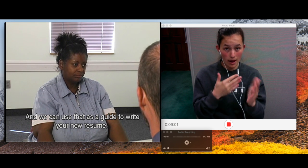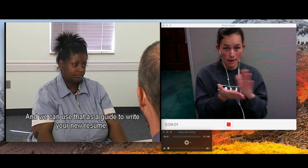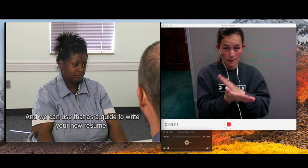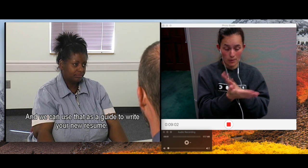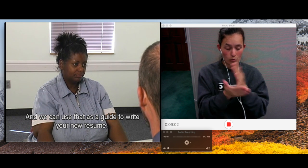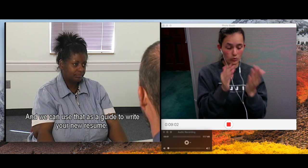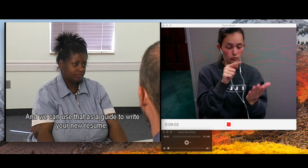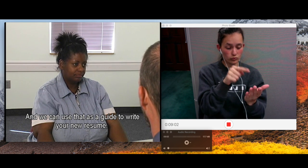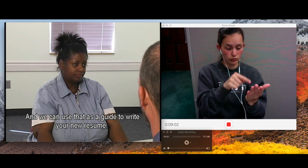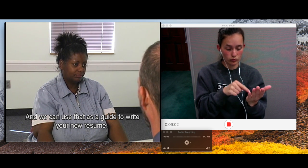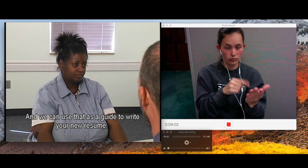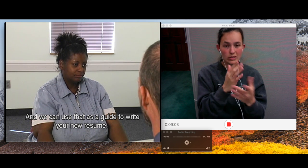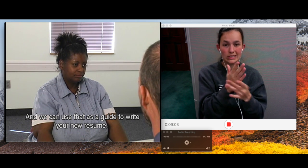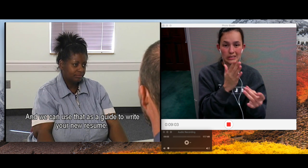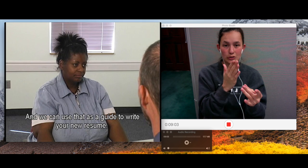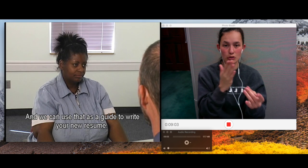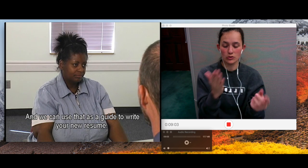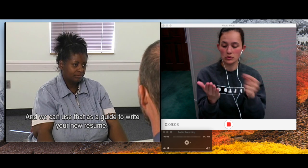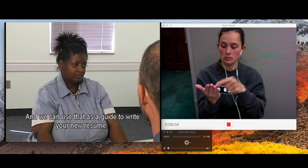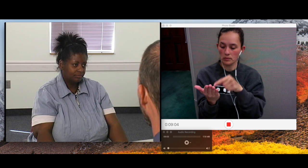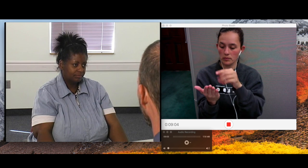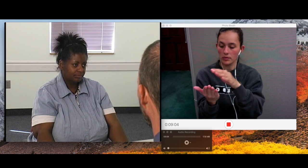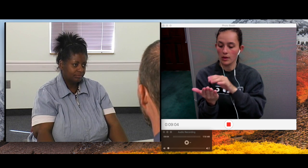to write your new resume.